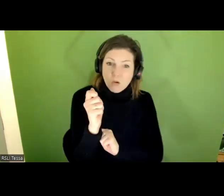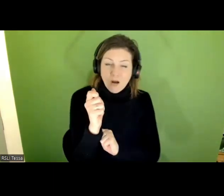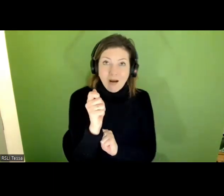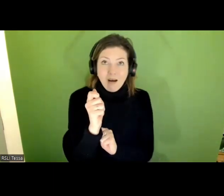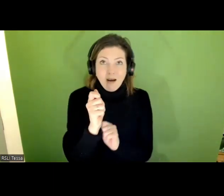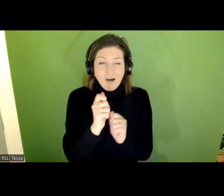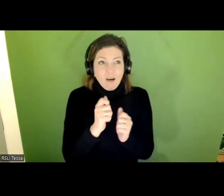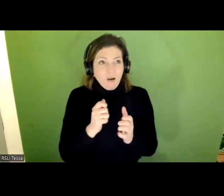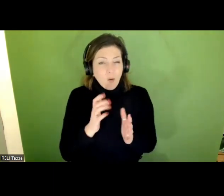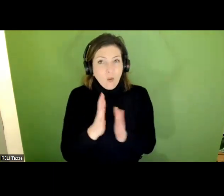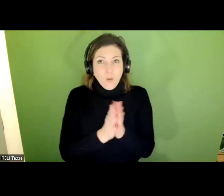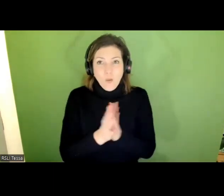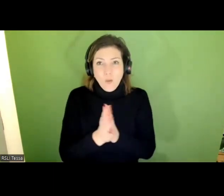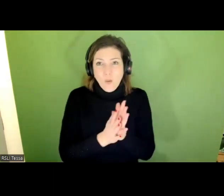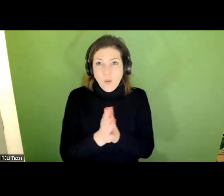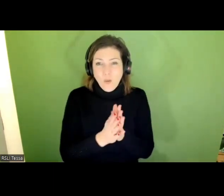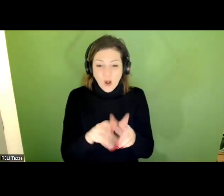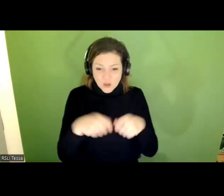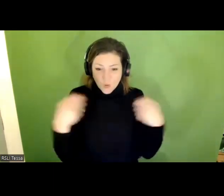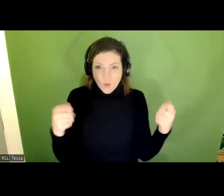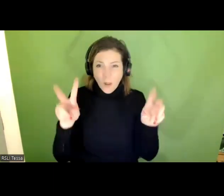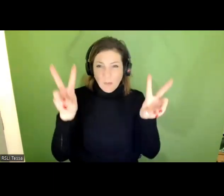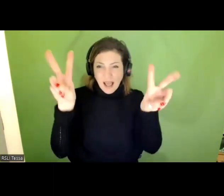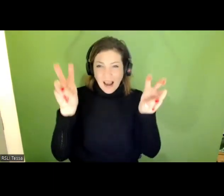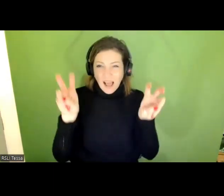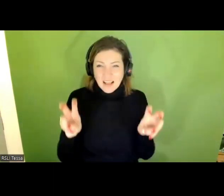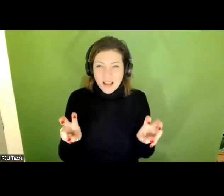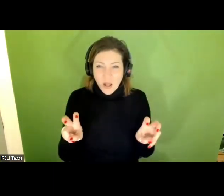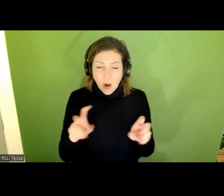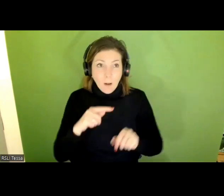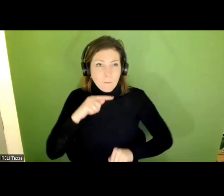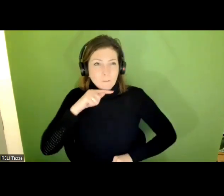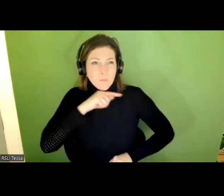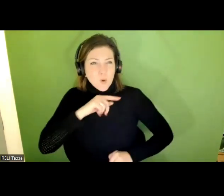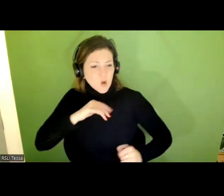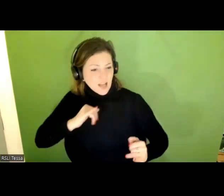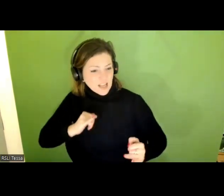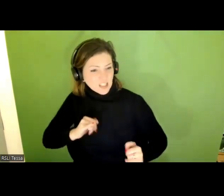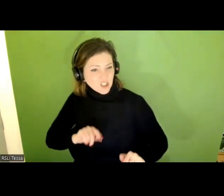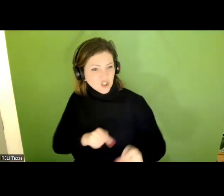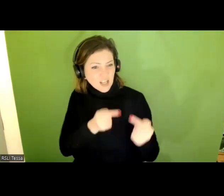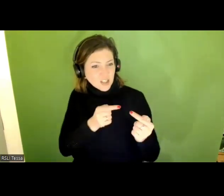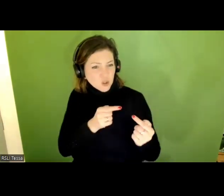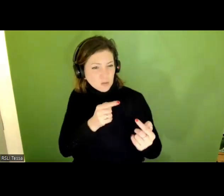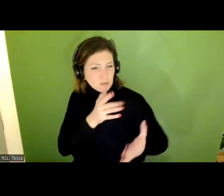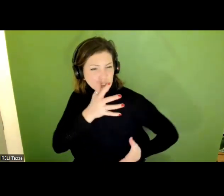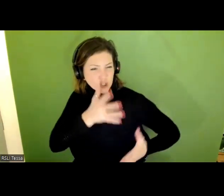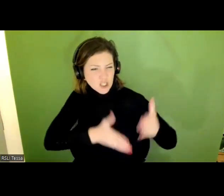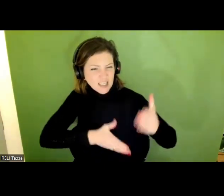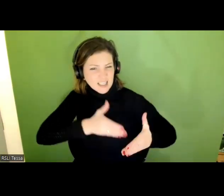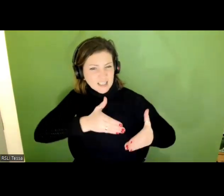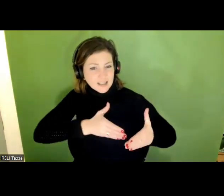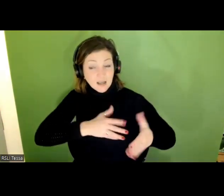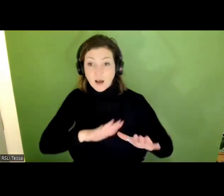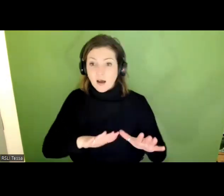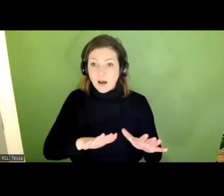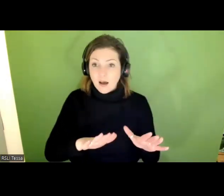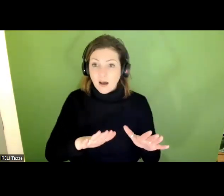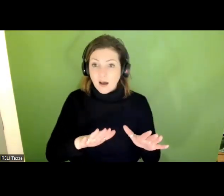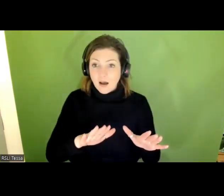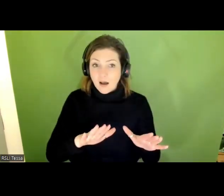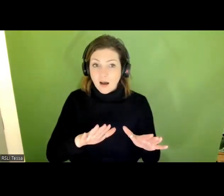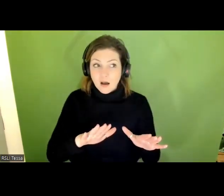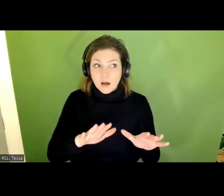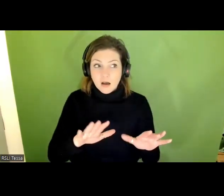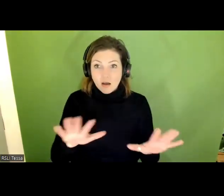Jay, focused and alert, kept batting. Each shot was seamless and formidable. And then, all of a